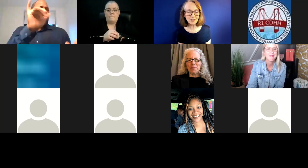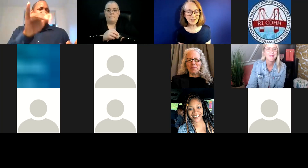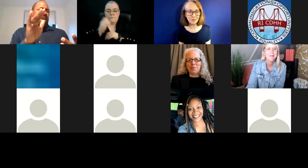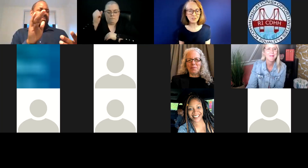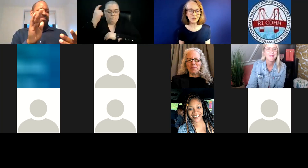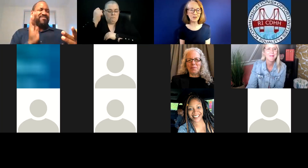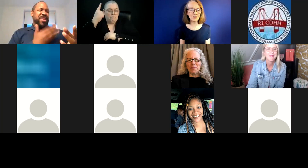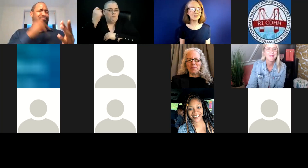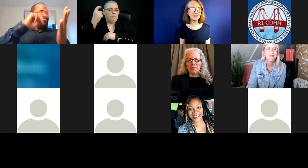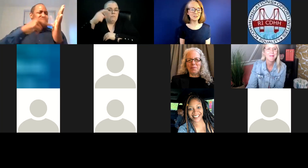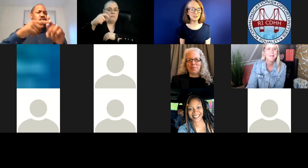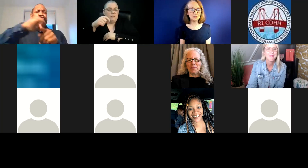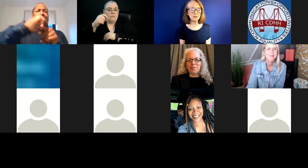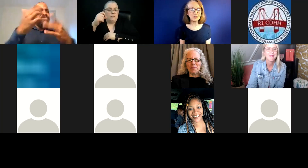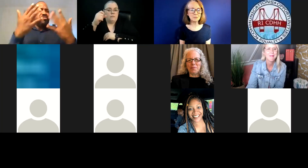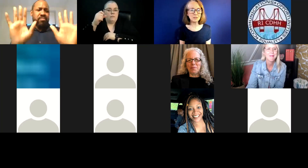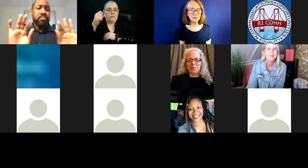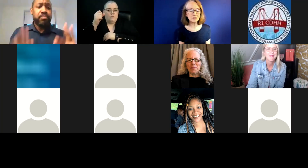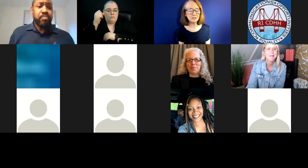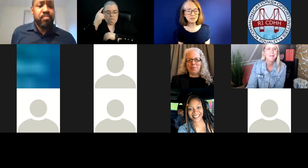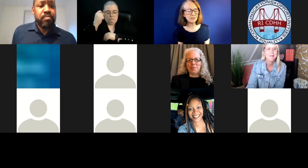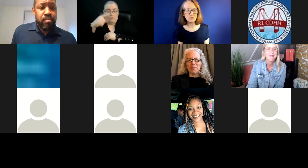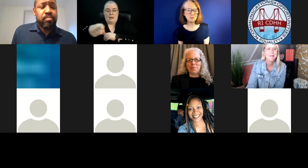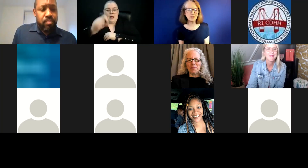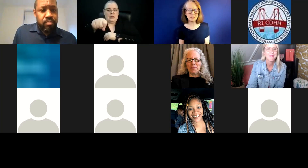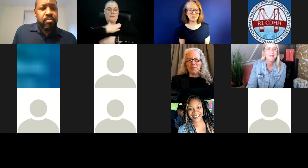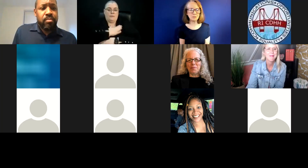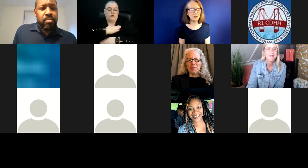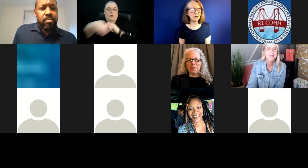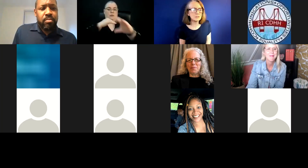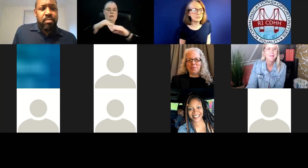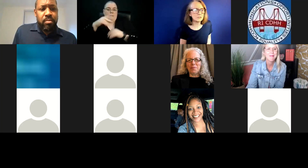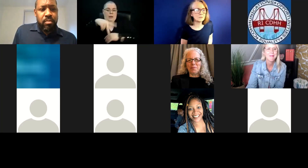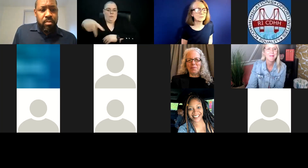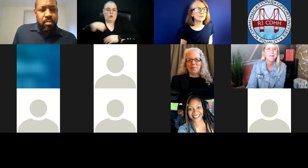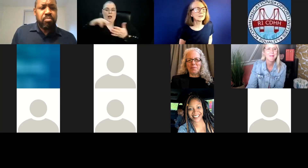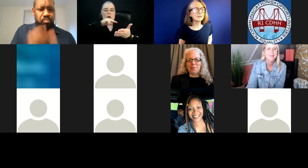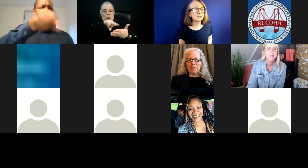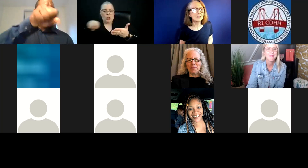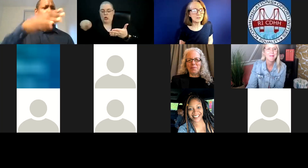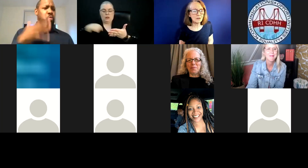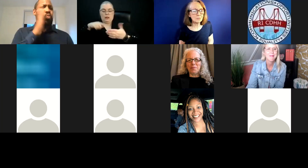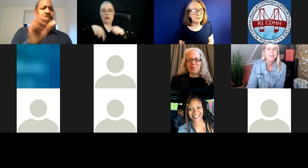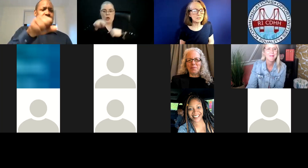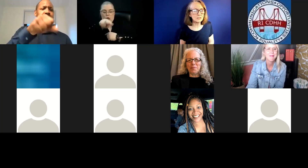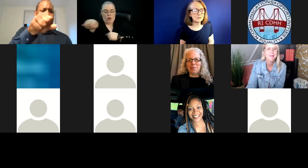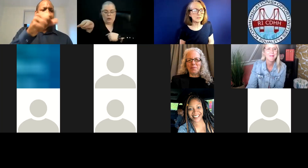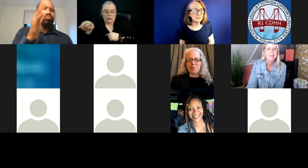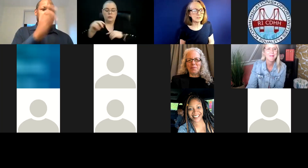must-haves are in terms of running the meeting legally. That was my intention, but I will send it to you. Thank you. I appreciate you sending it to me because